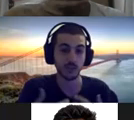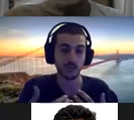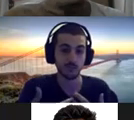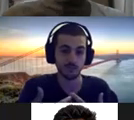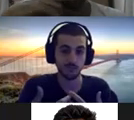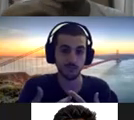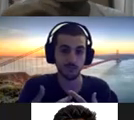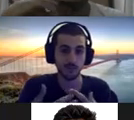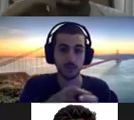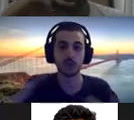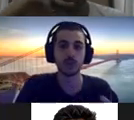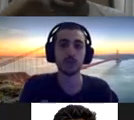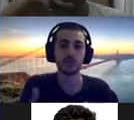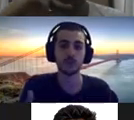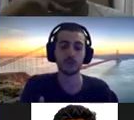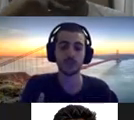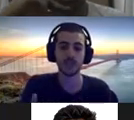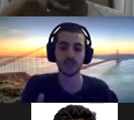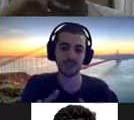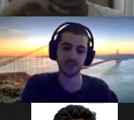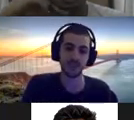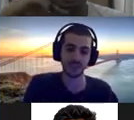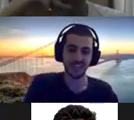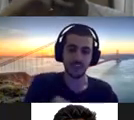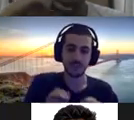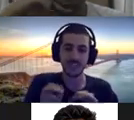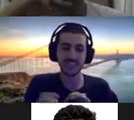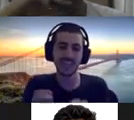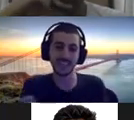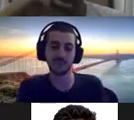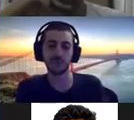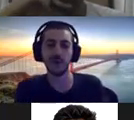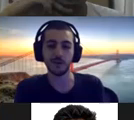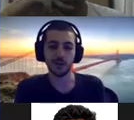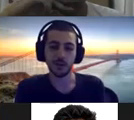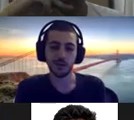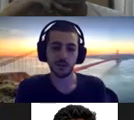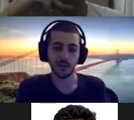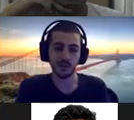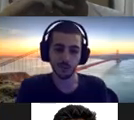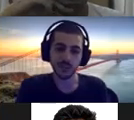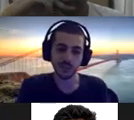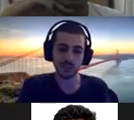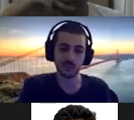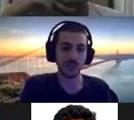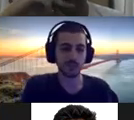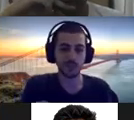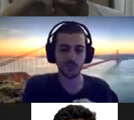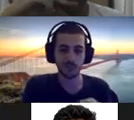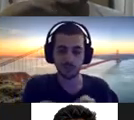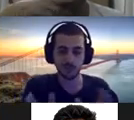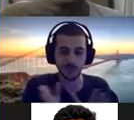you can. That shows you that multiple people can sign the same sign, but in a slightly different manner. The writing system might